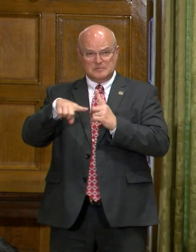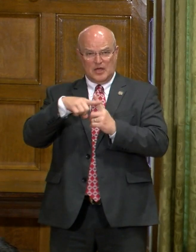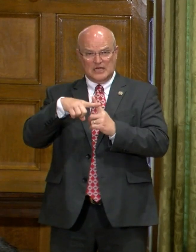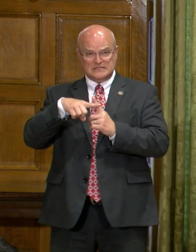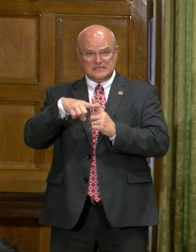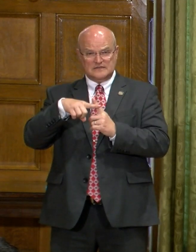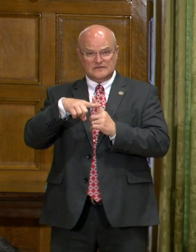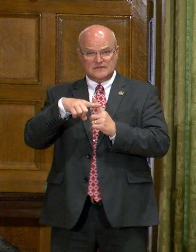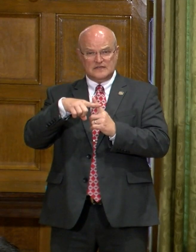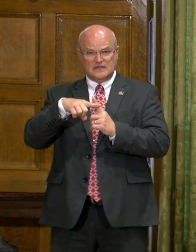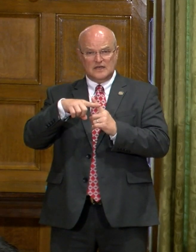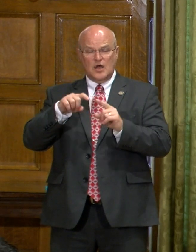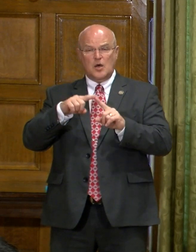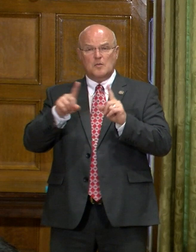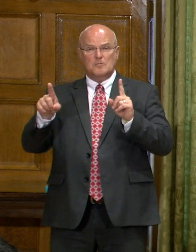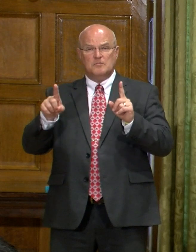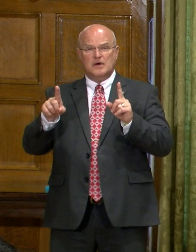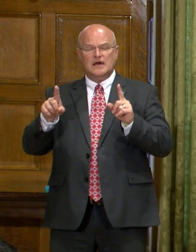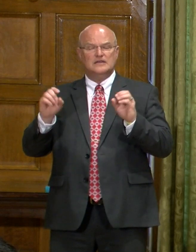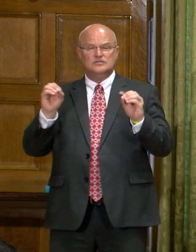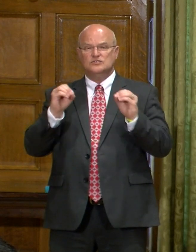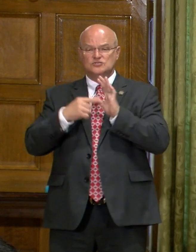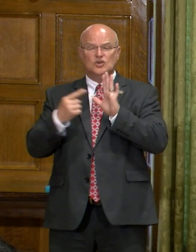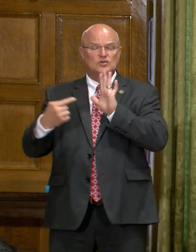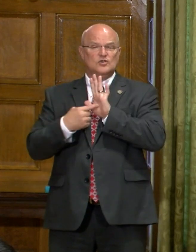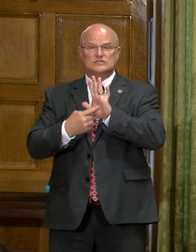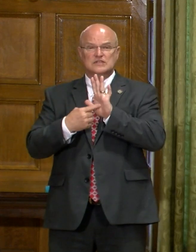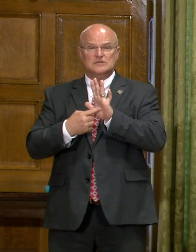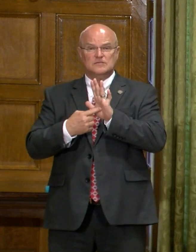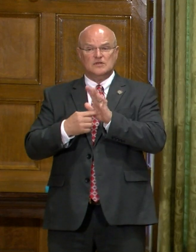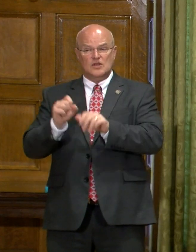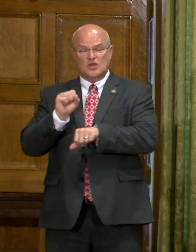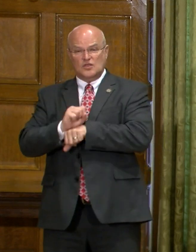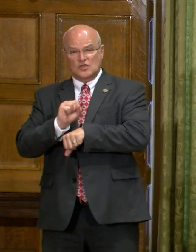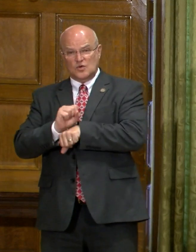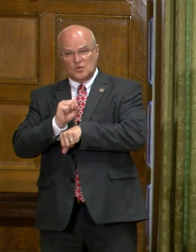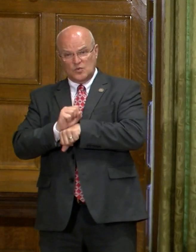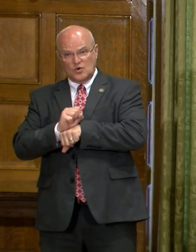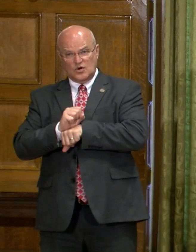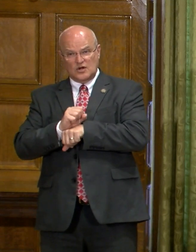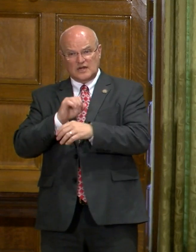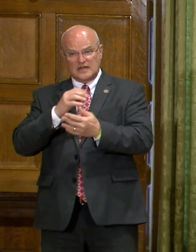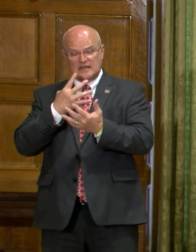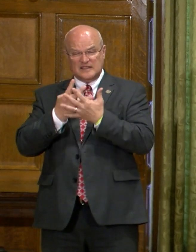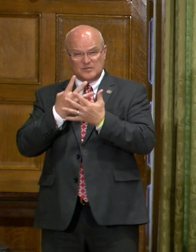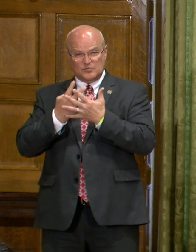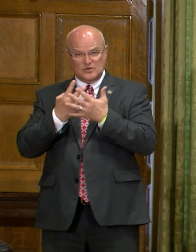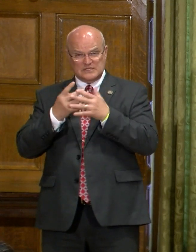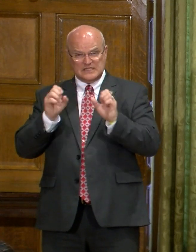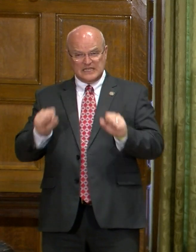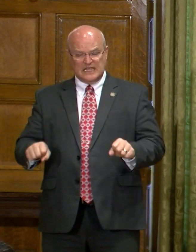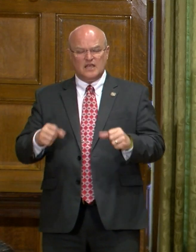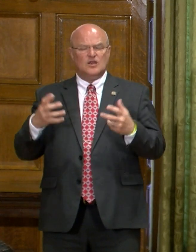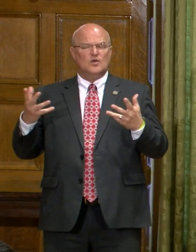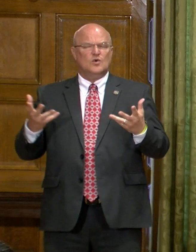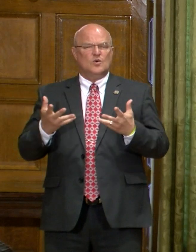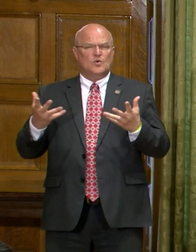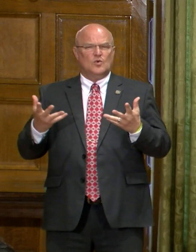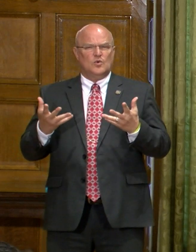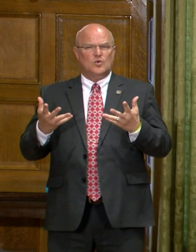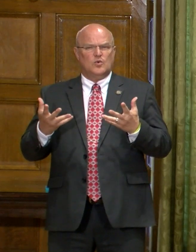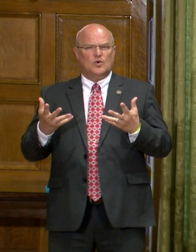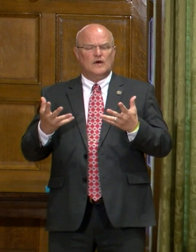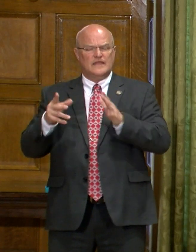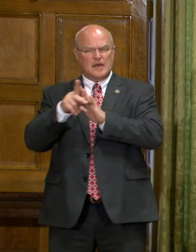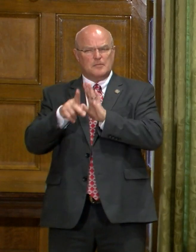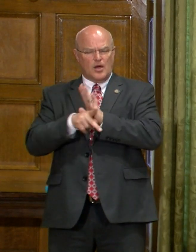positive but are asymptomatic to work at the Cummins unit. I wanted to ask you about that